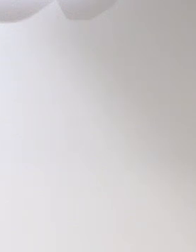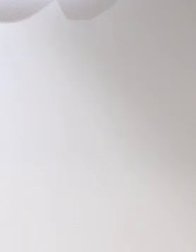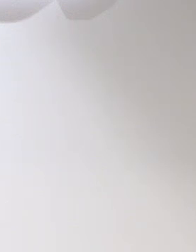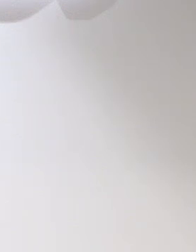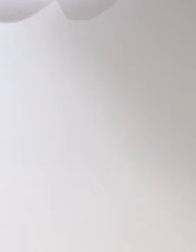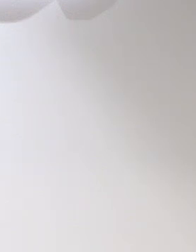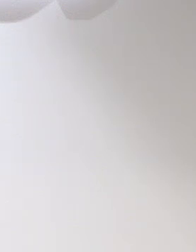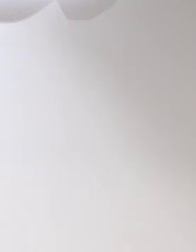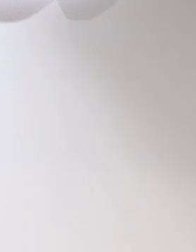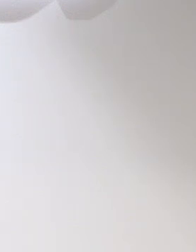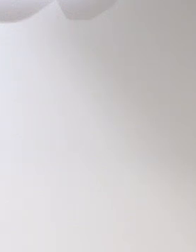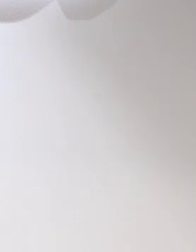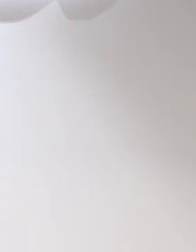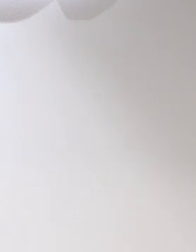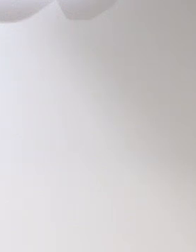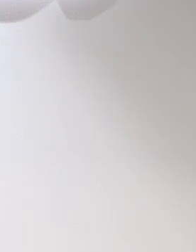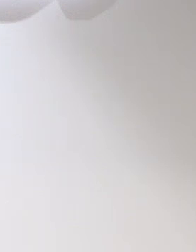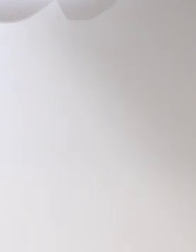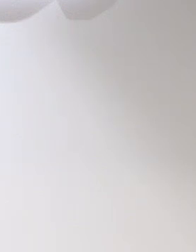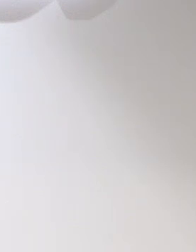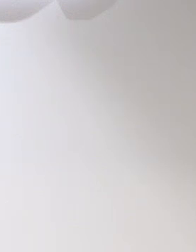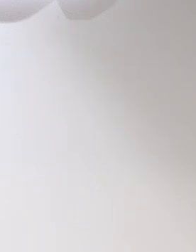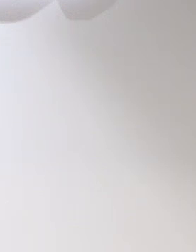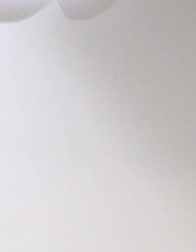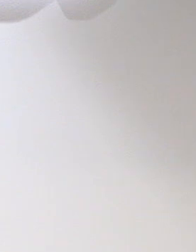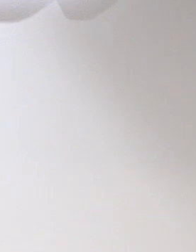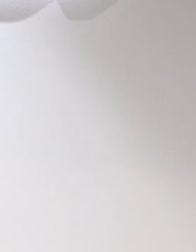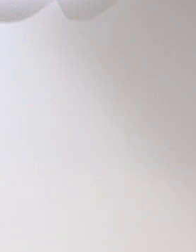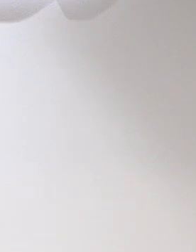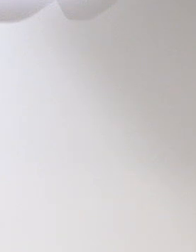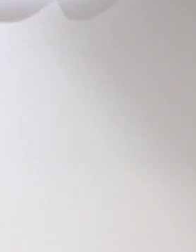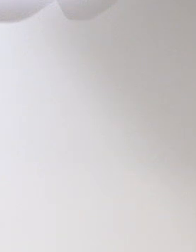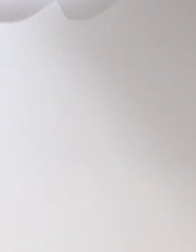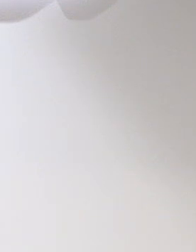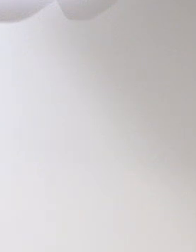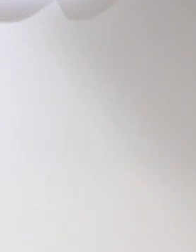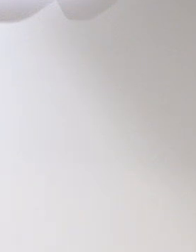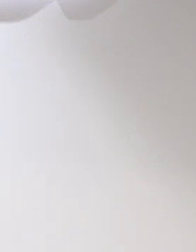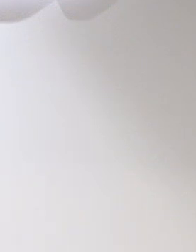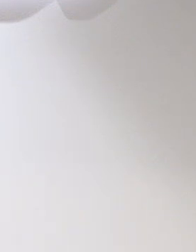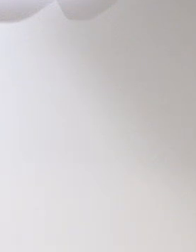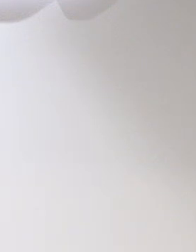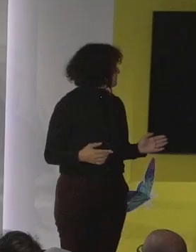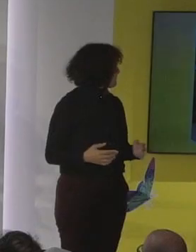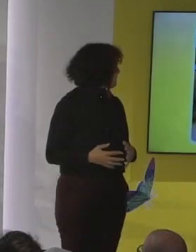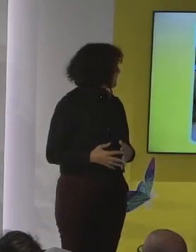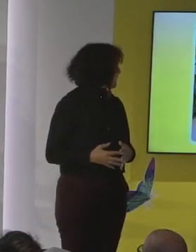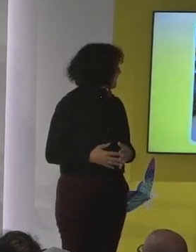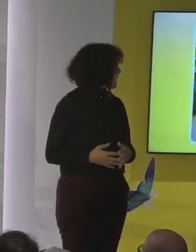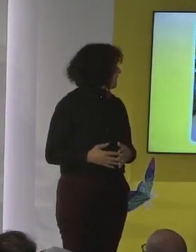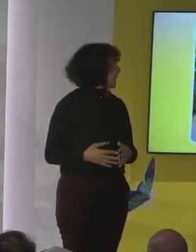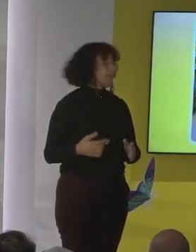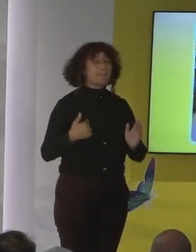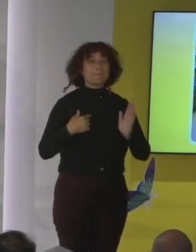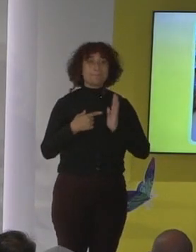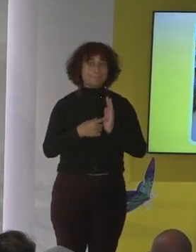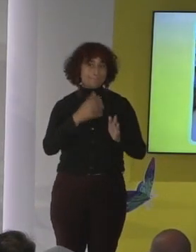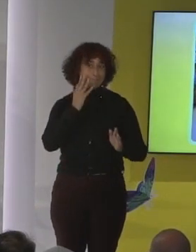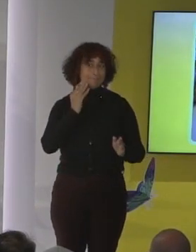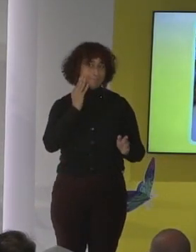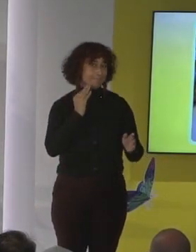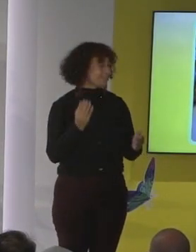This can't happen anywhere else. I'm going to show you some examples, let's see here, of shared experiences, here they